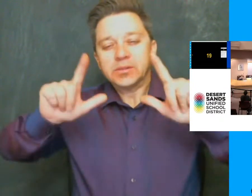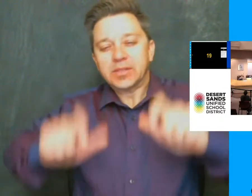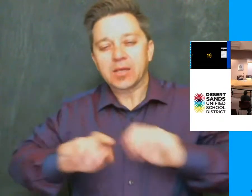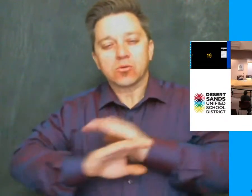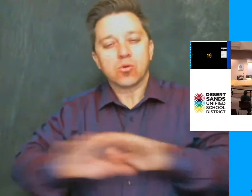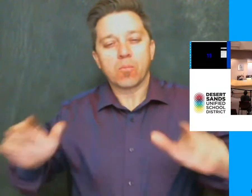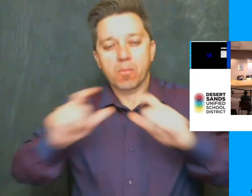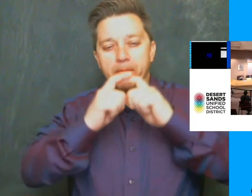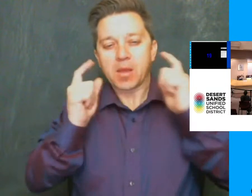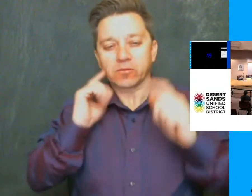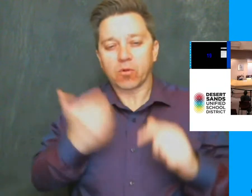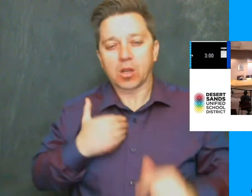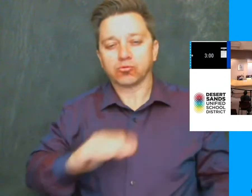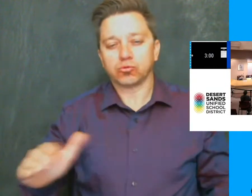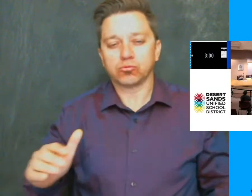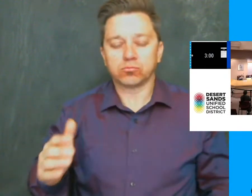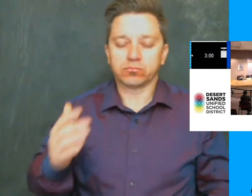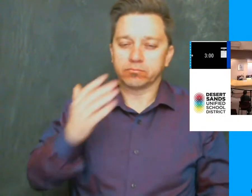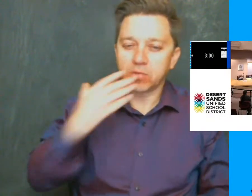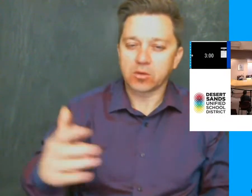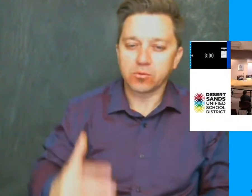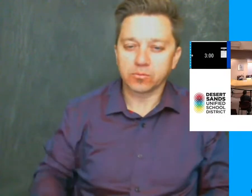Thank you. Thank you.